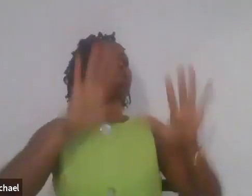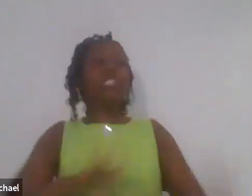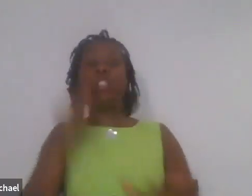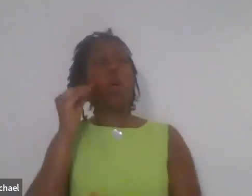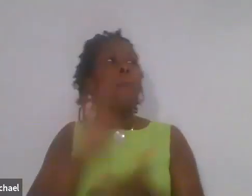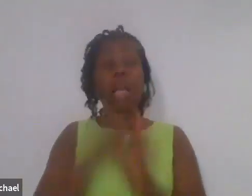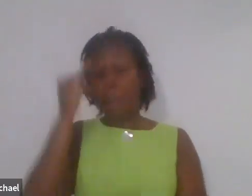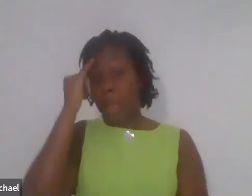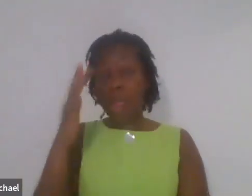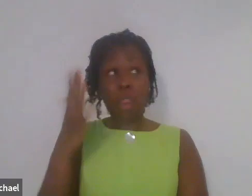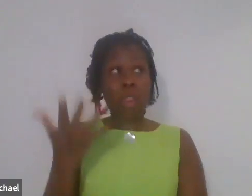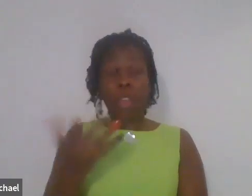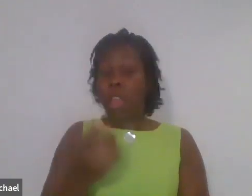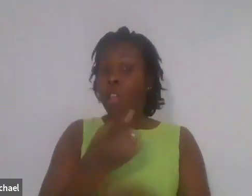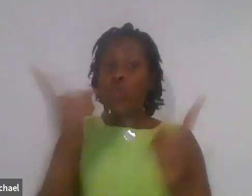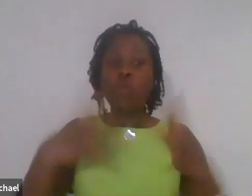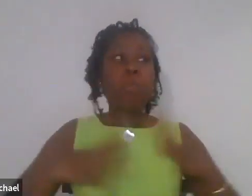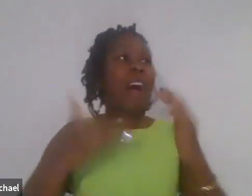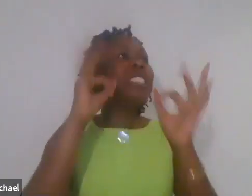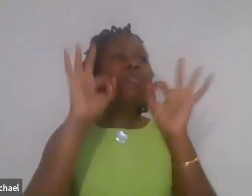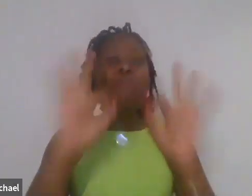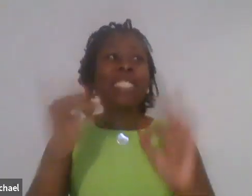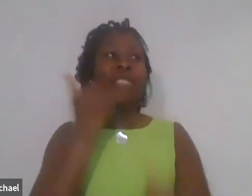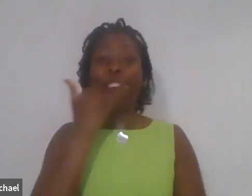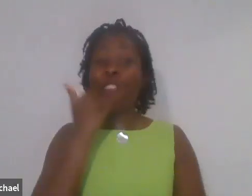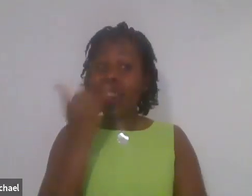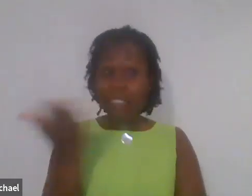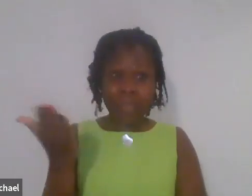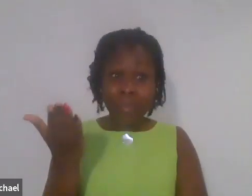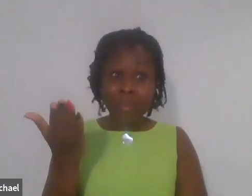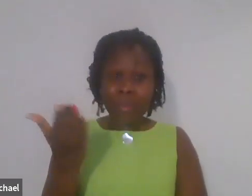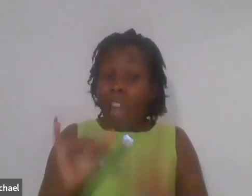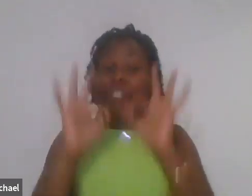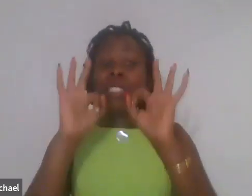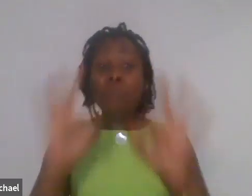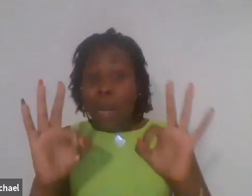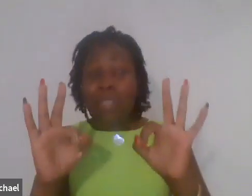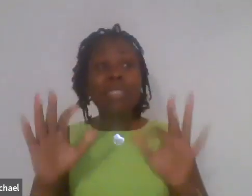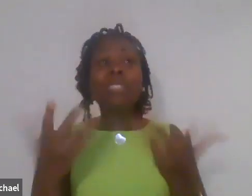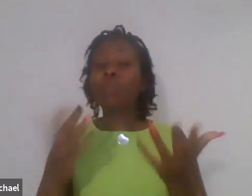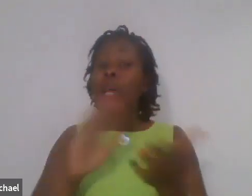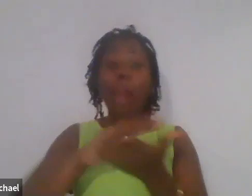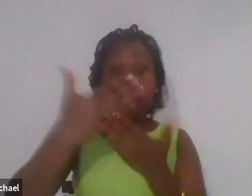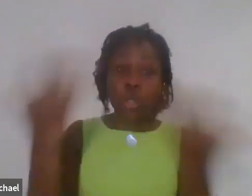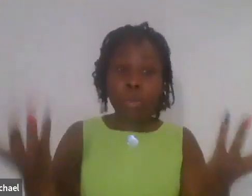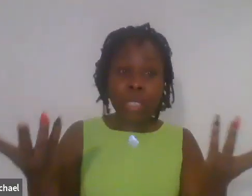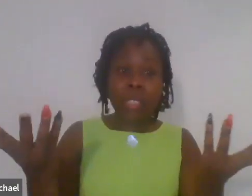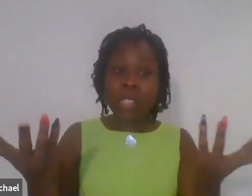at least sit on I becoming. cannot just become You to people sit have at a home. smartphone. You have Have a smartphones. smart laptop. You have